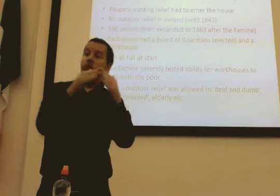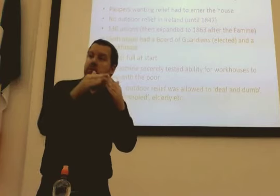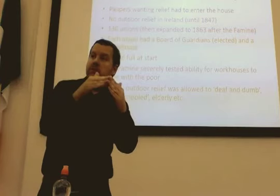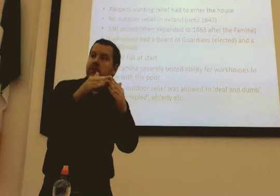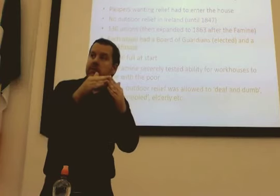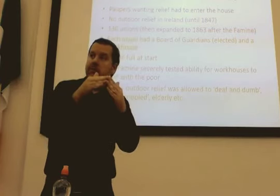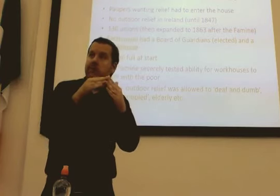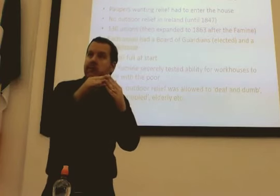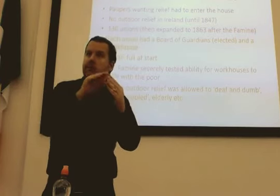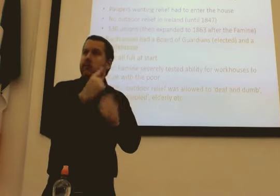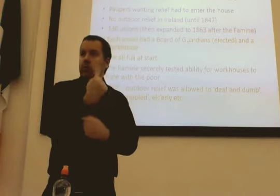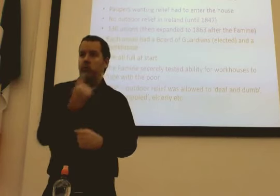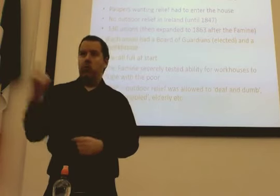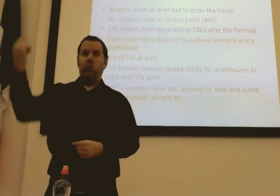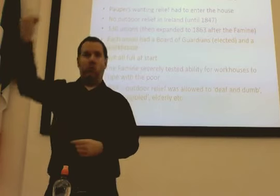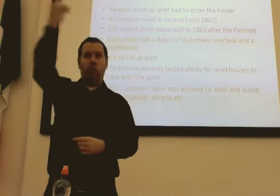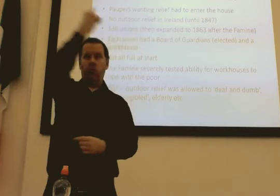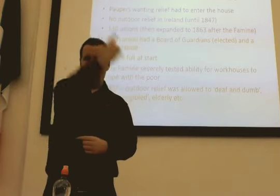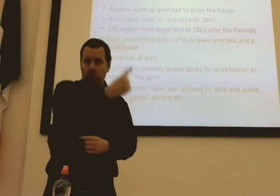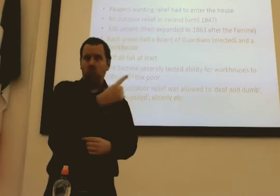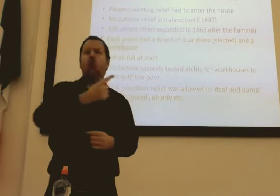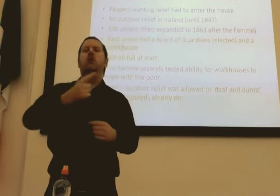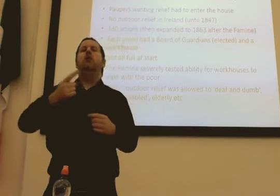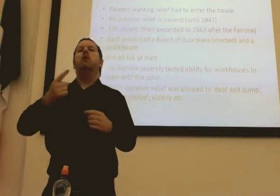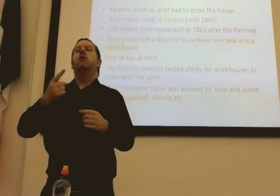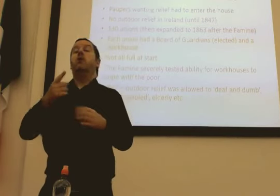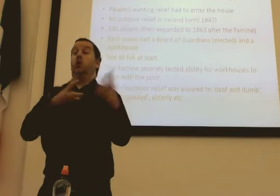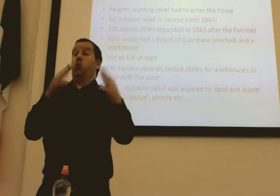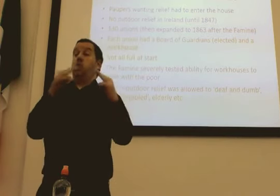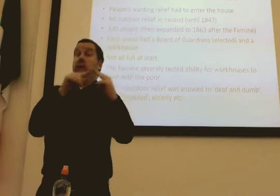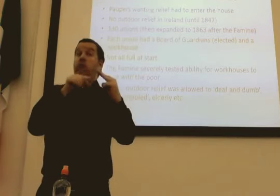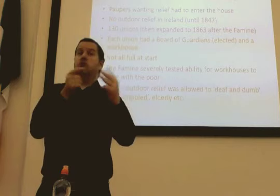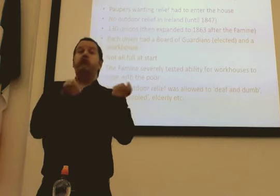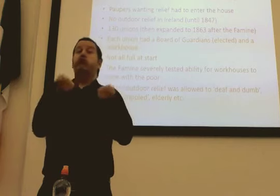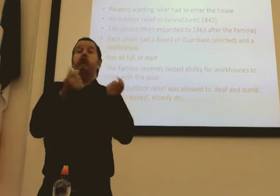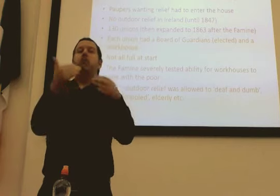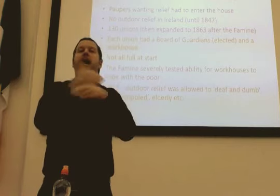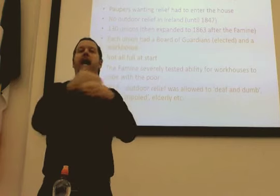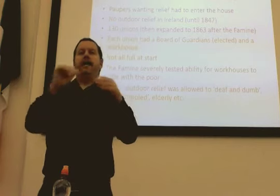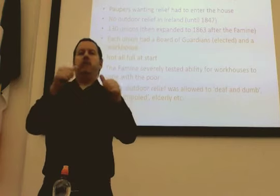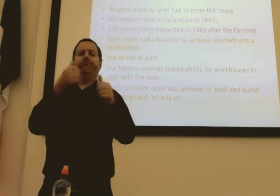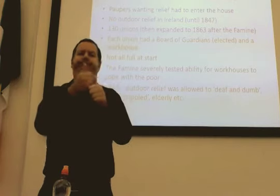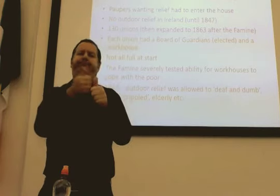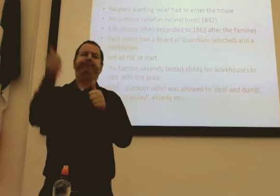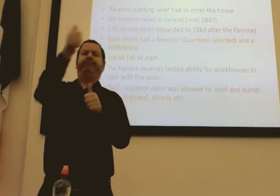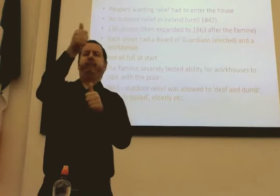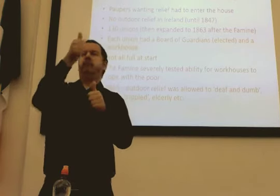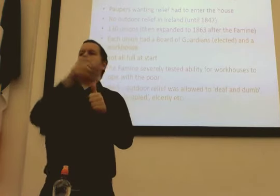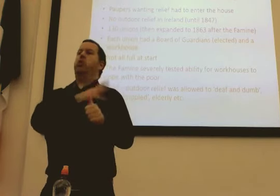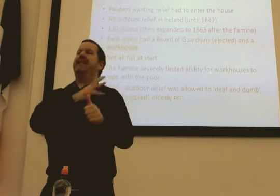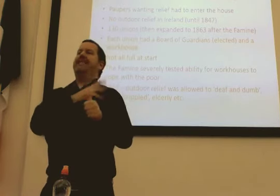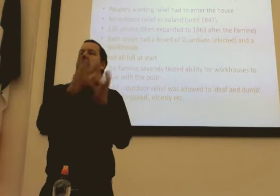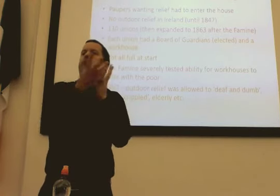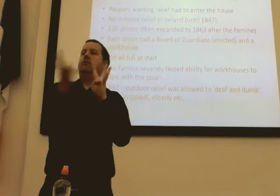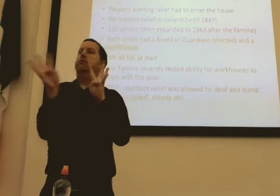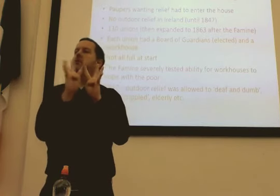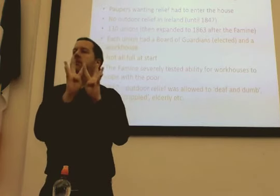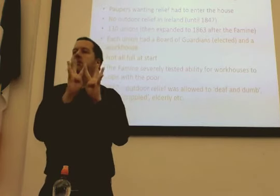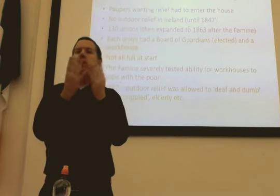each one had its own workhouse. So there's one workhouse for every union. And those unions were run